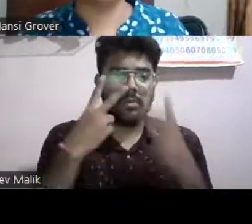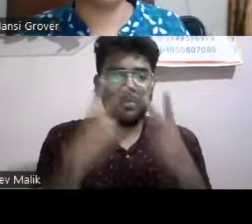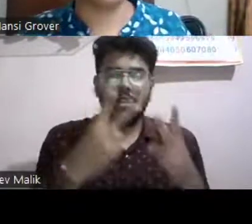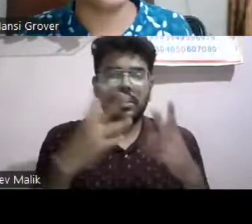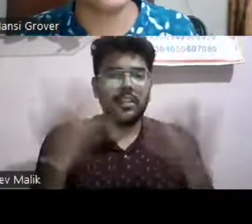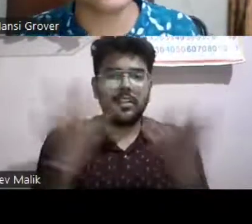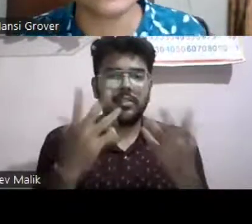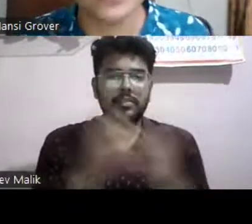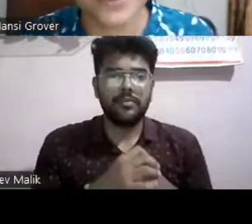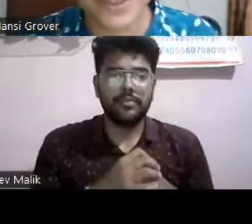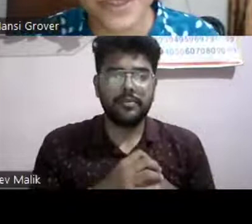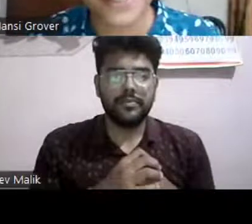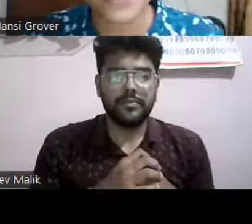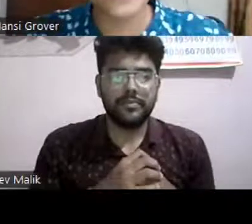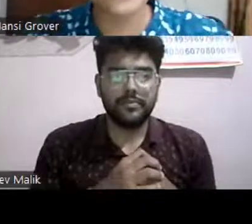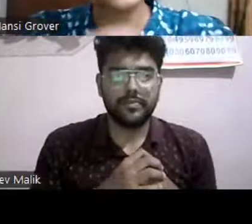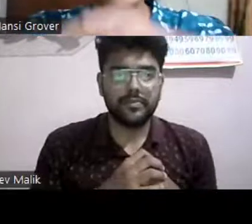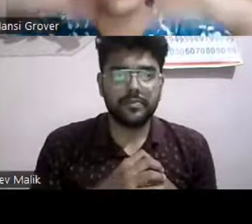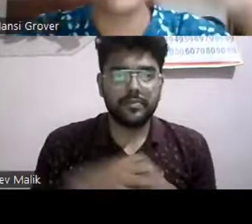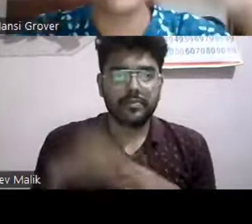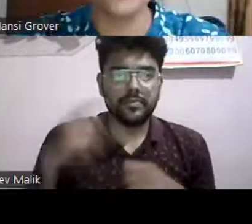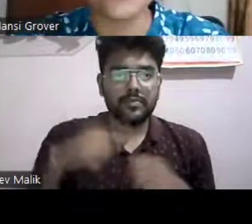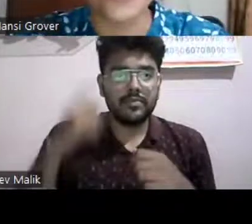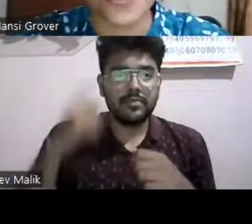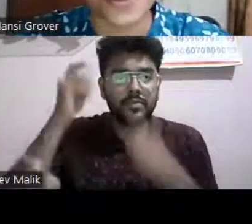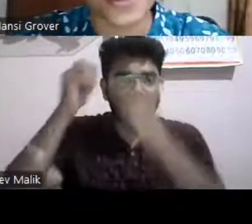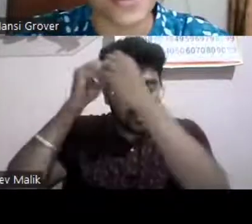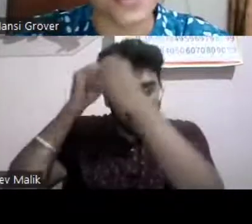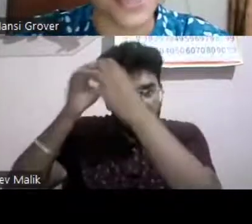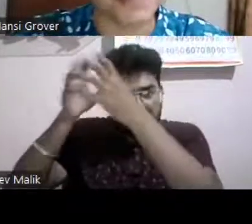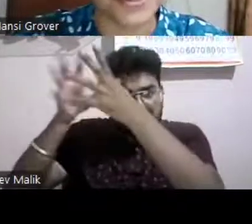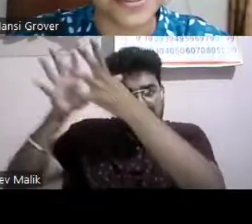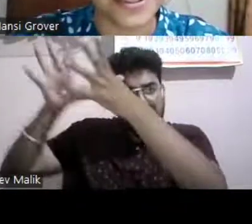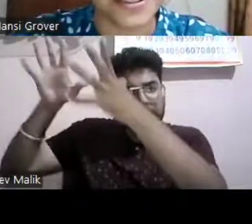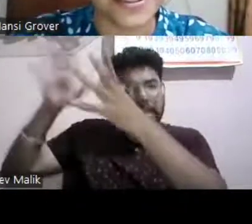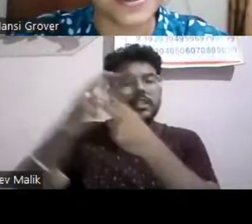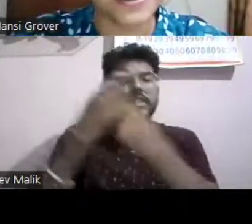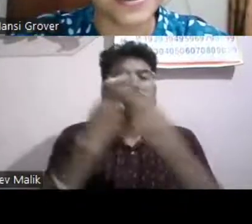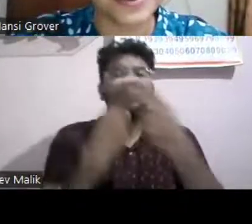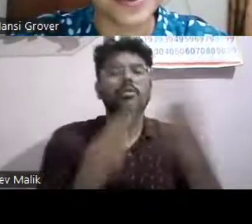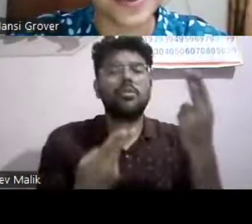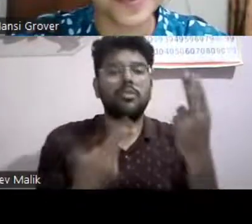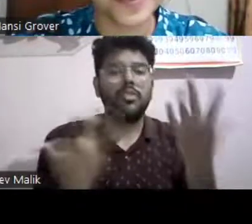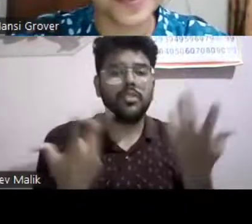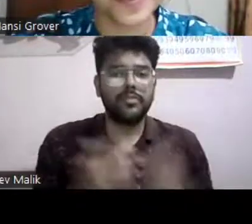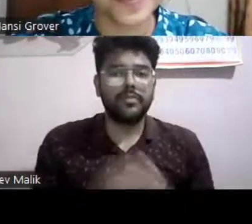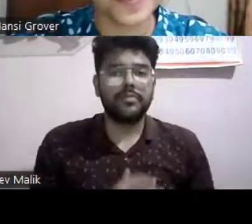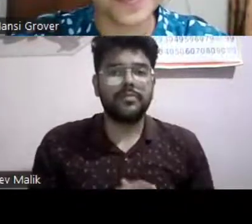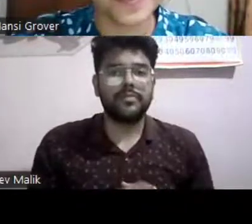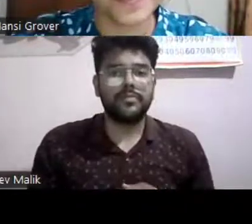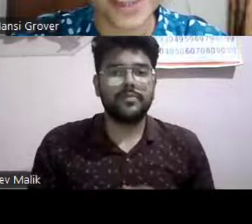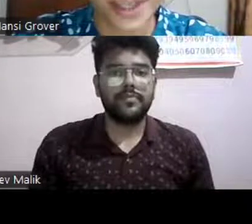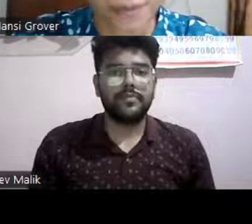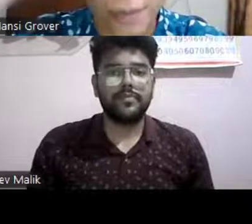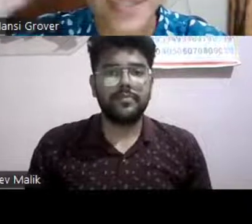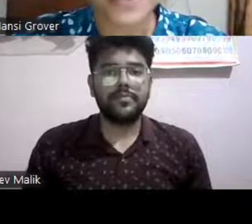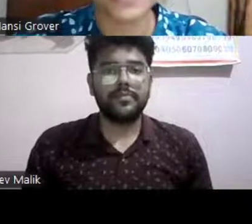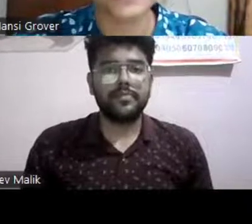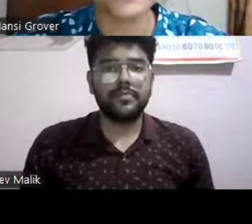do? We created a cloud of story around that person. Yeah, ma'am.